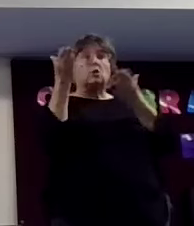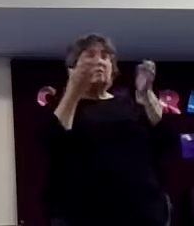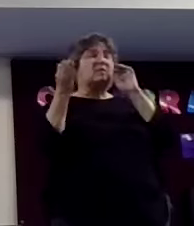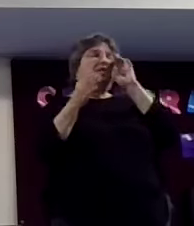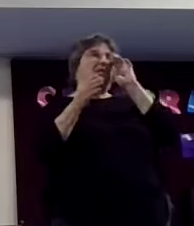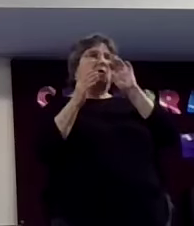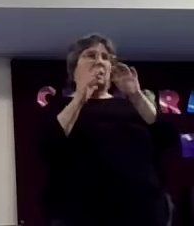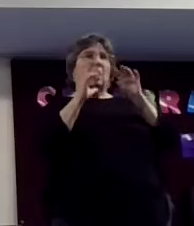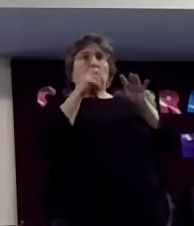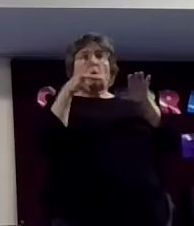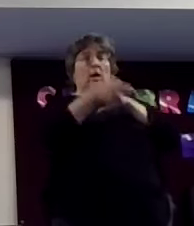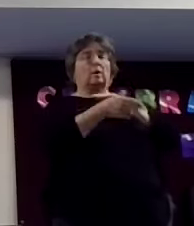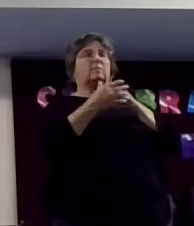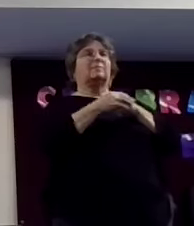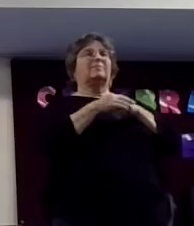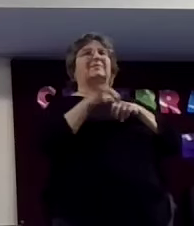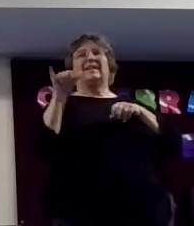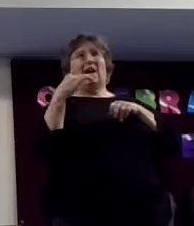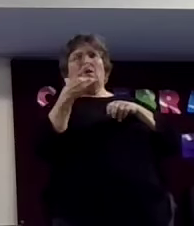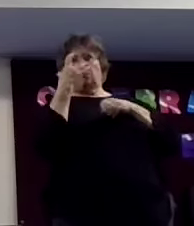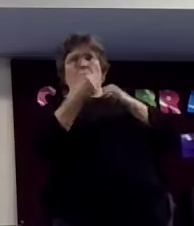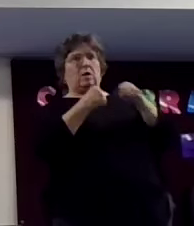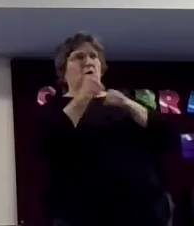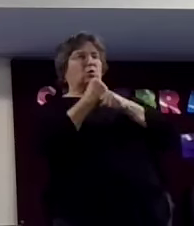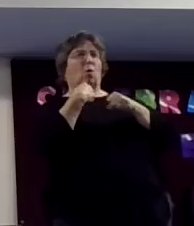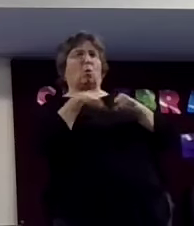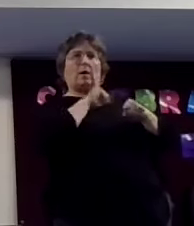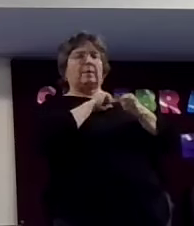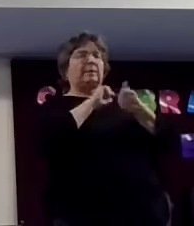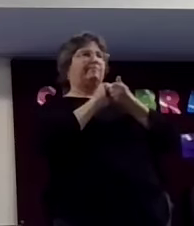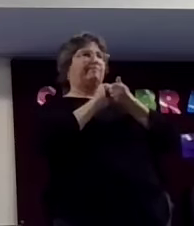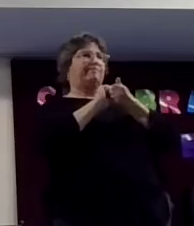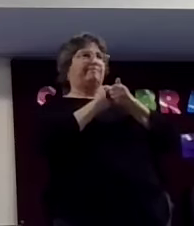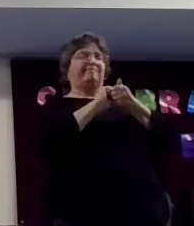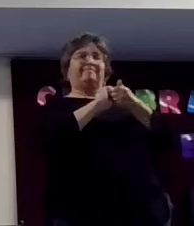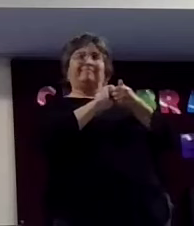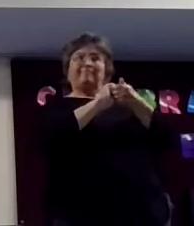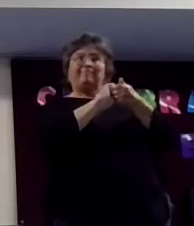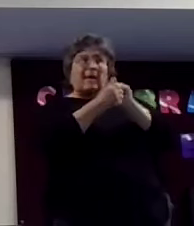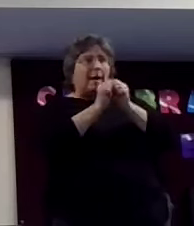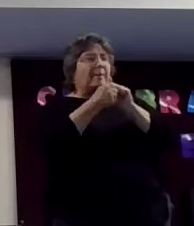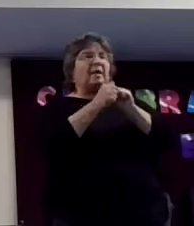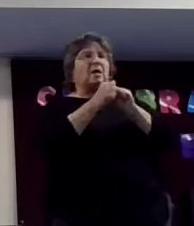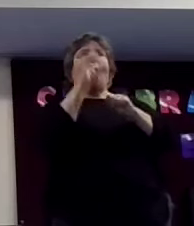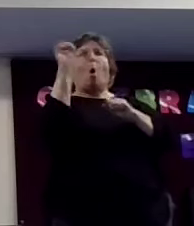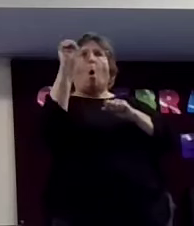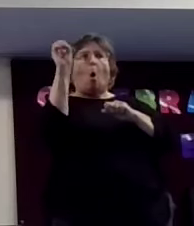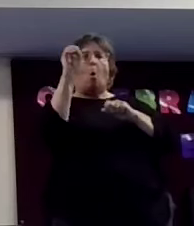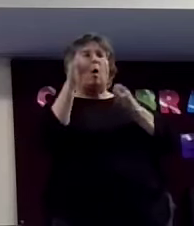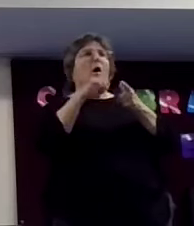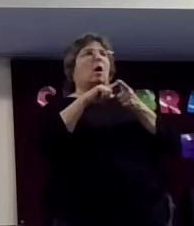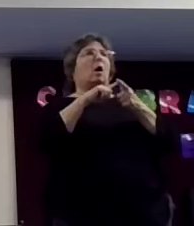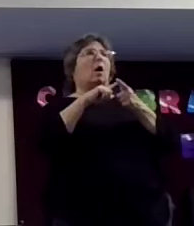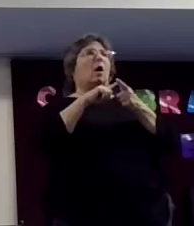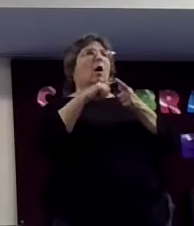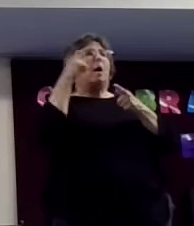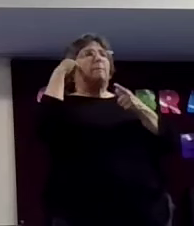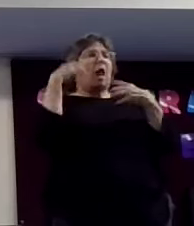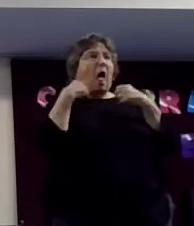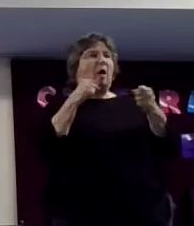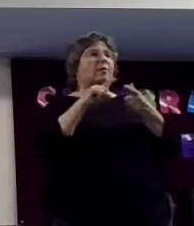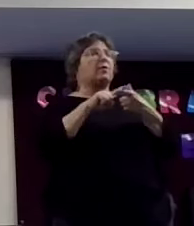services don't get cut? Yeah, in the last 2 years, we've really been on this campaign of working with the O agencies, whether it's mental